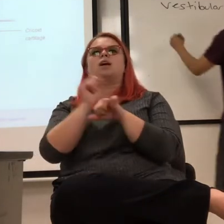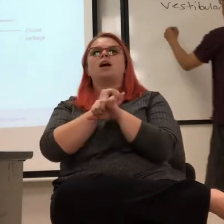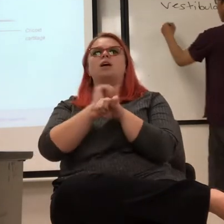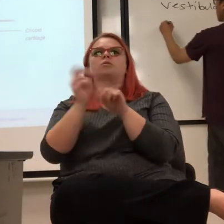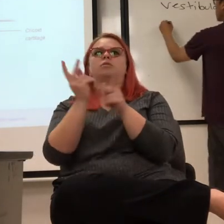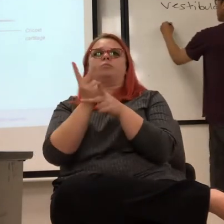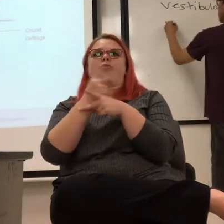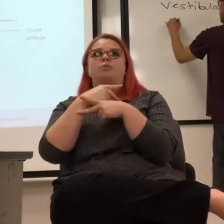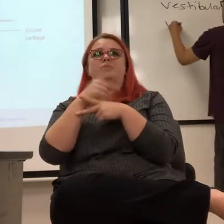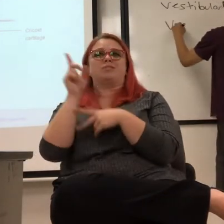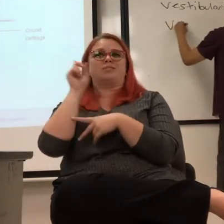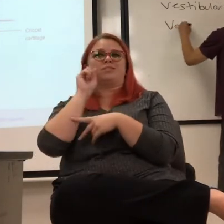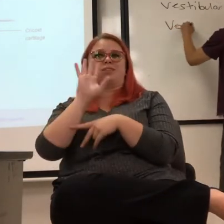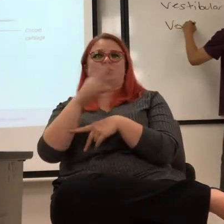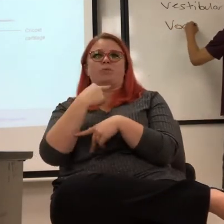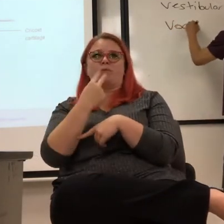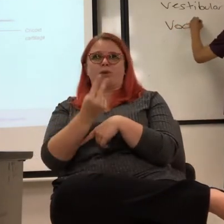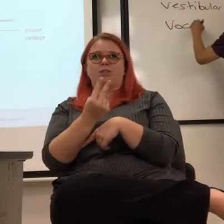the sound of your voice.